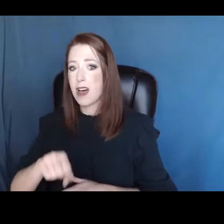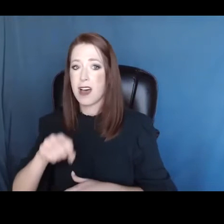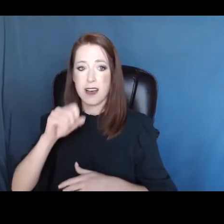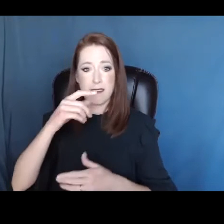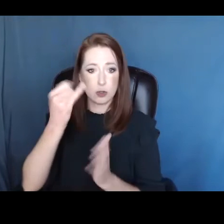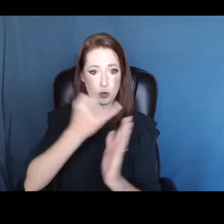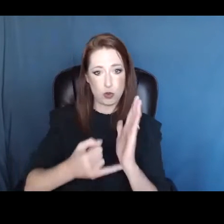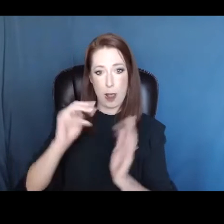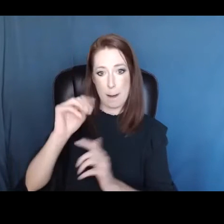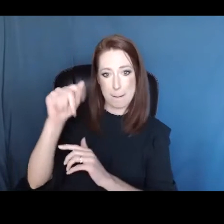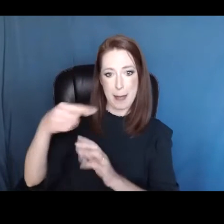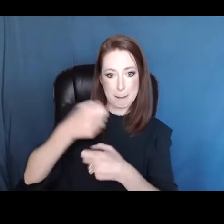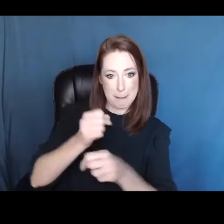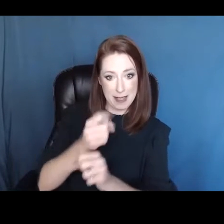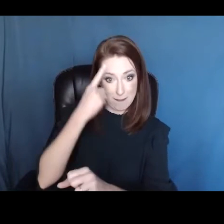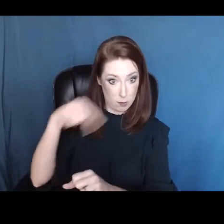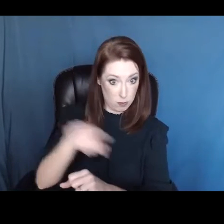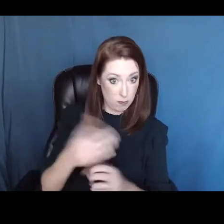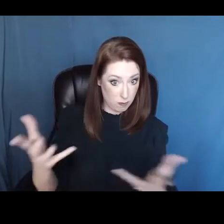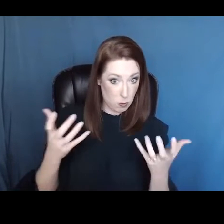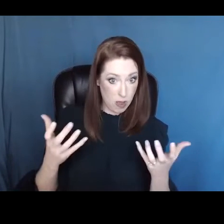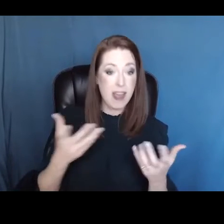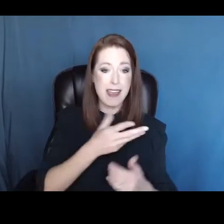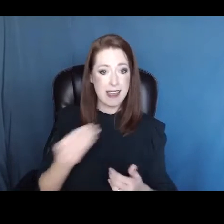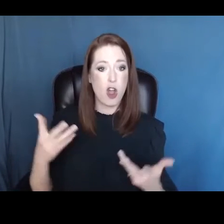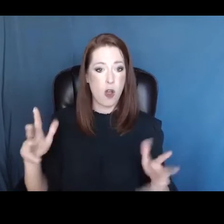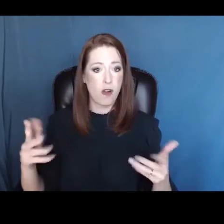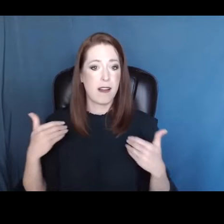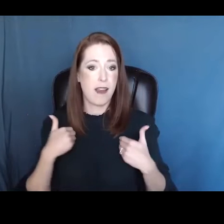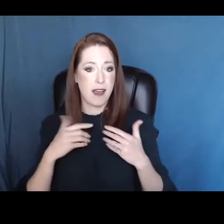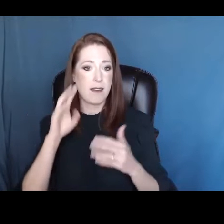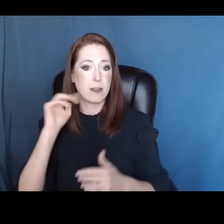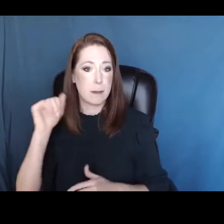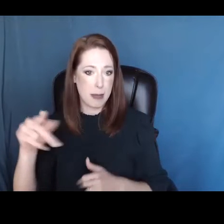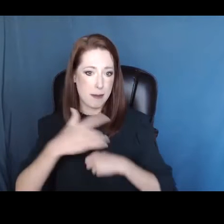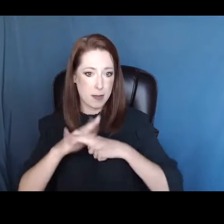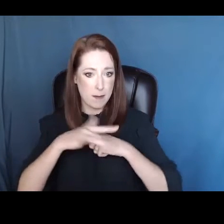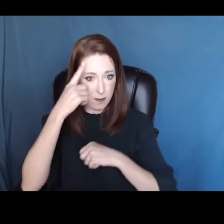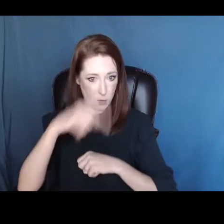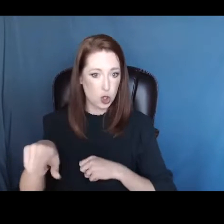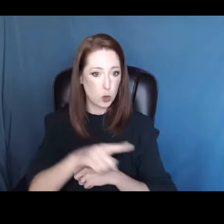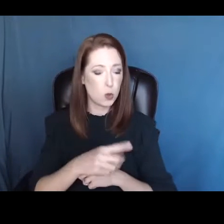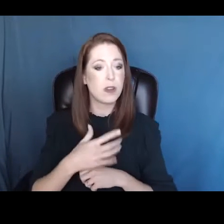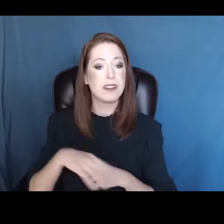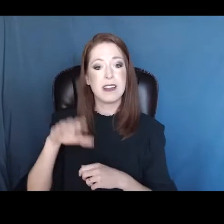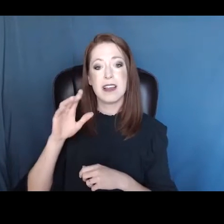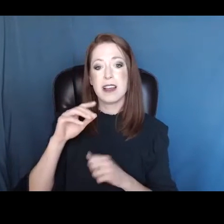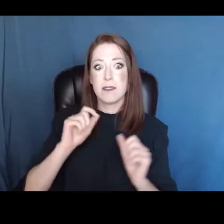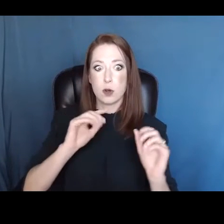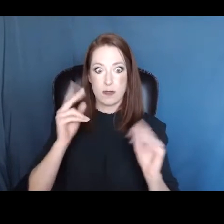like some. And we also have all of these maps available and these GIFs as static maps and also as the graphic image